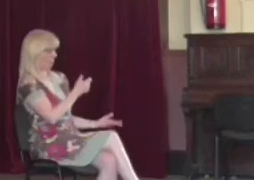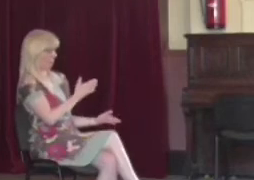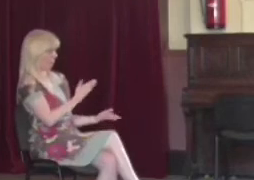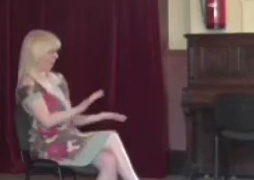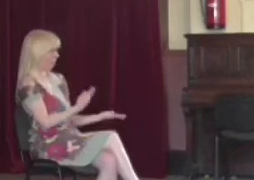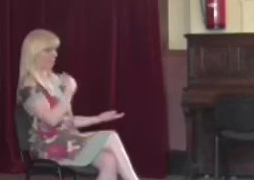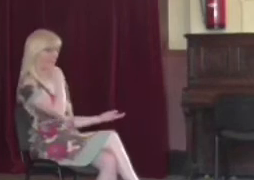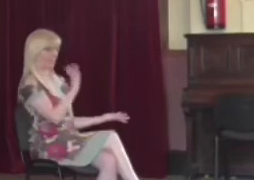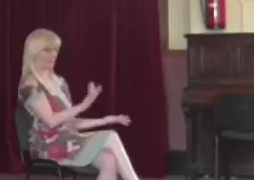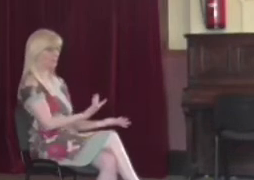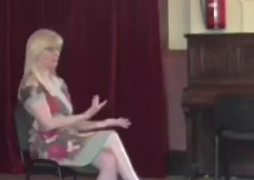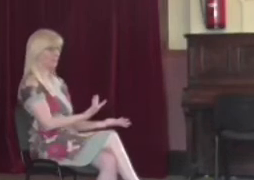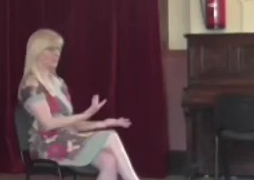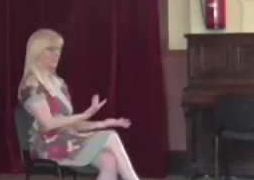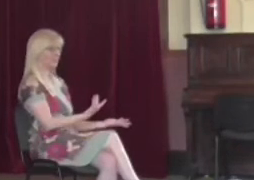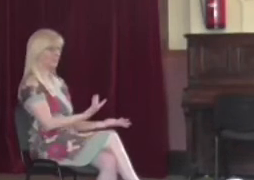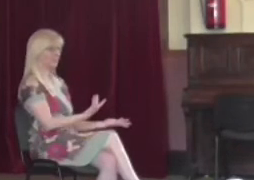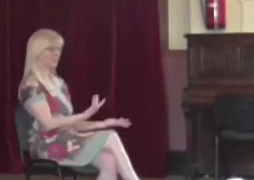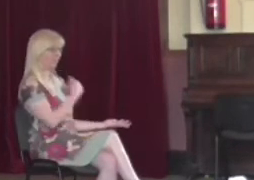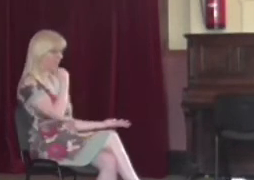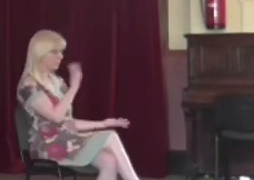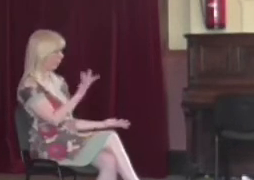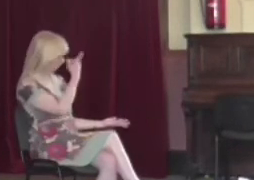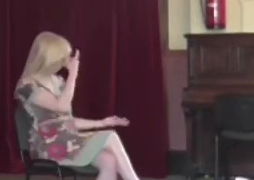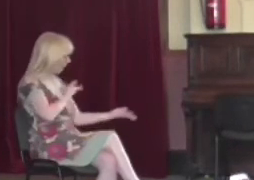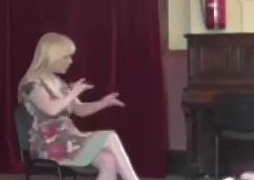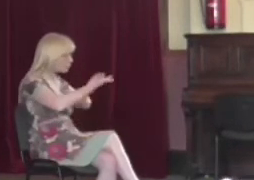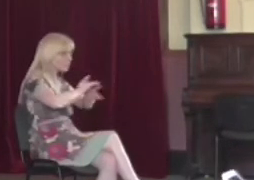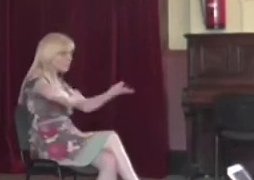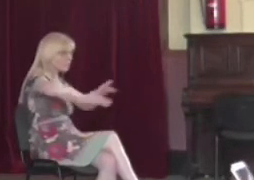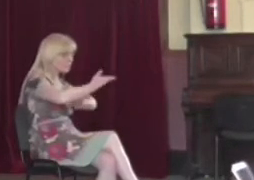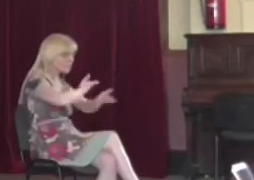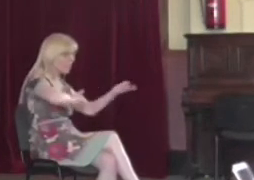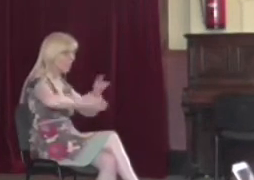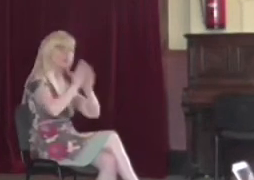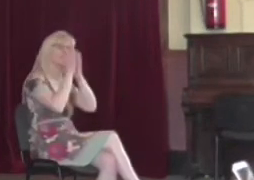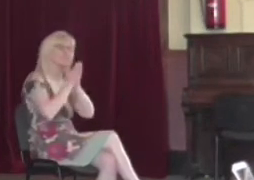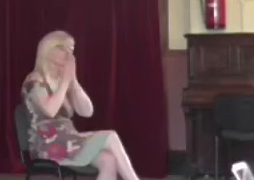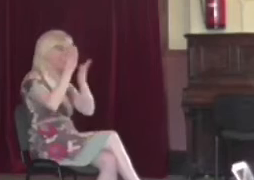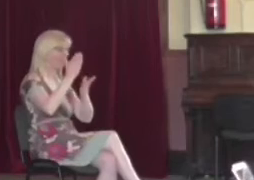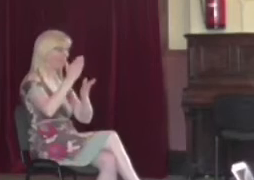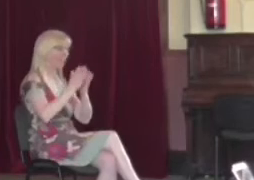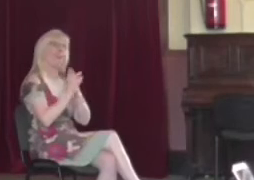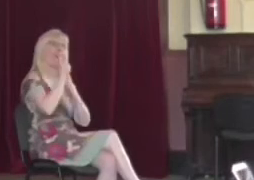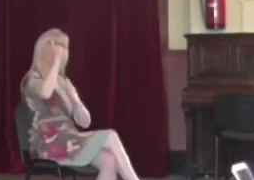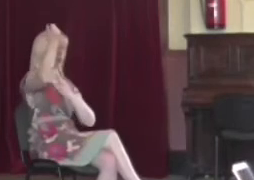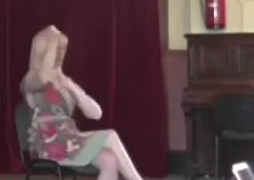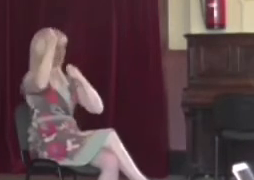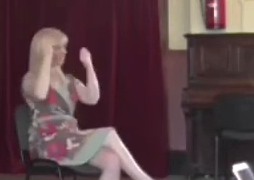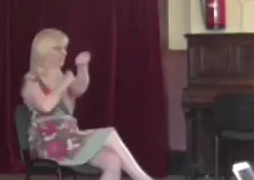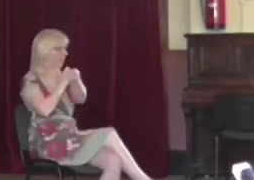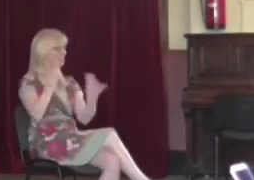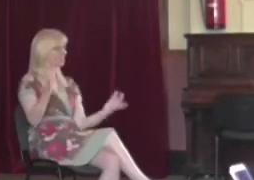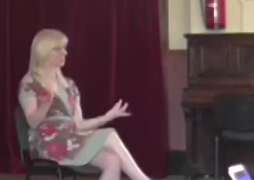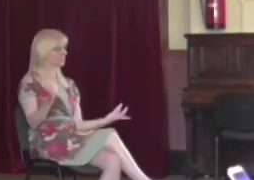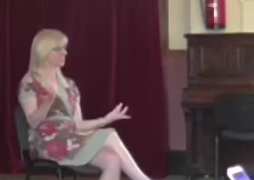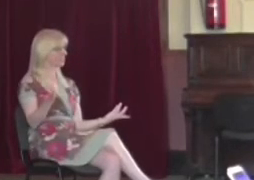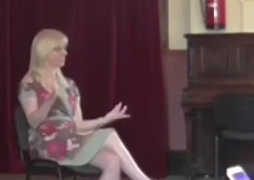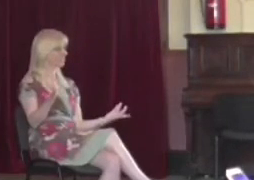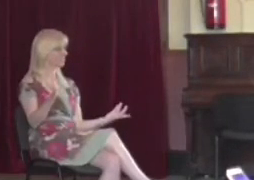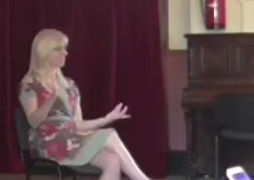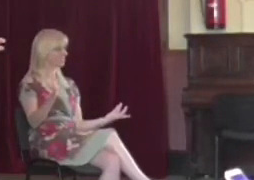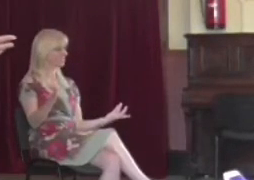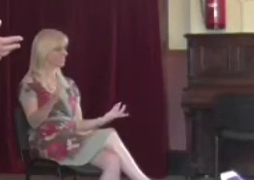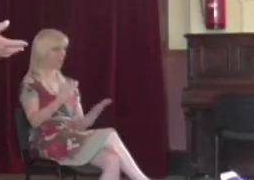speaks to people. What I do know is the Bible contains the words of life. What I do know is the Bible has the ability to change people. So who doesn't want to do